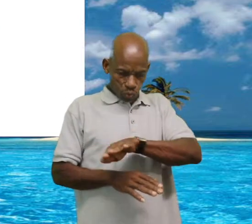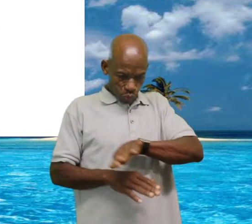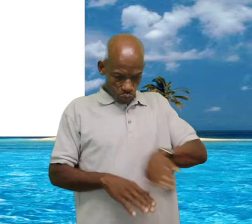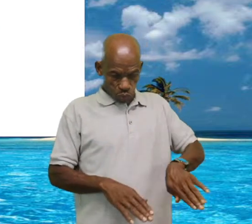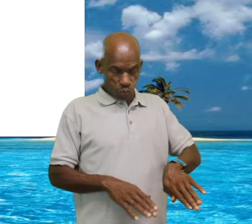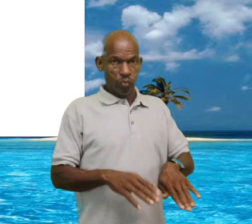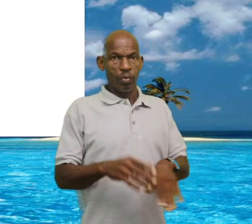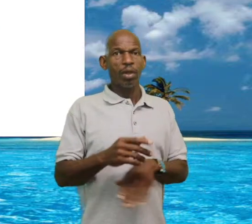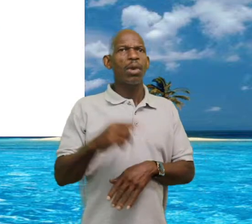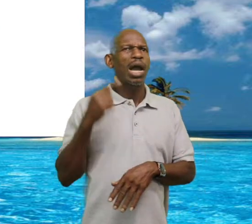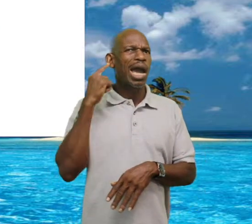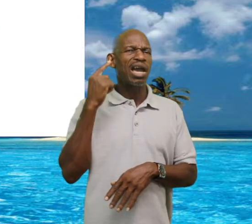vowel alone at the beginning.